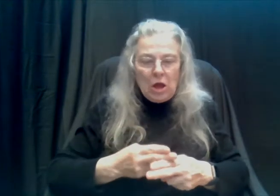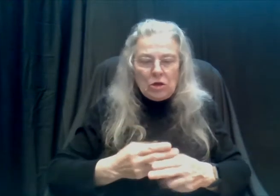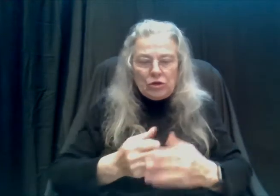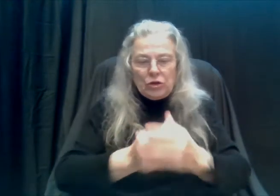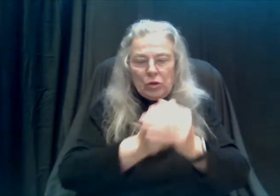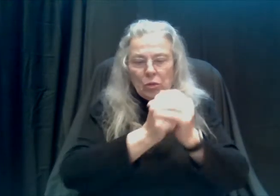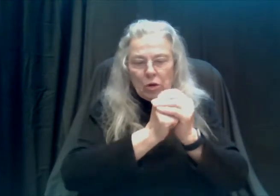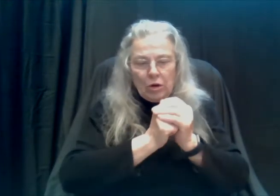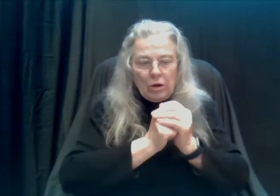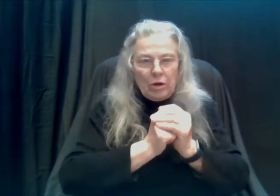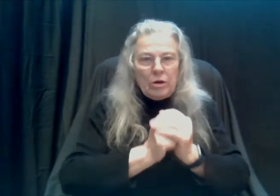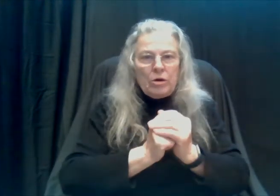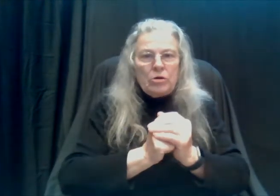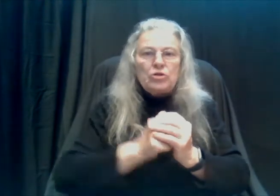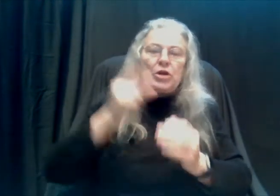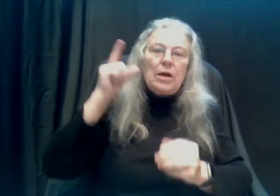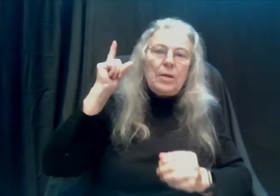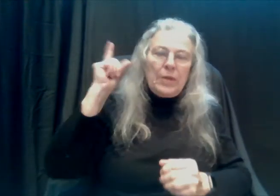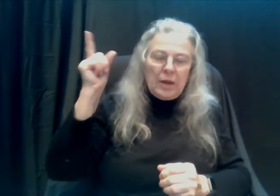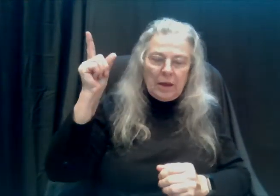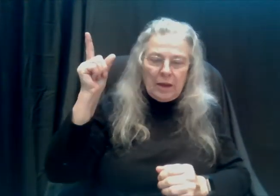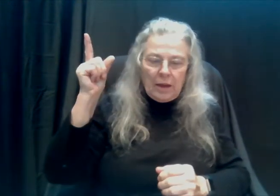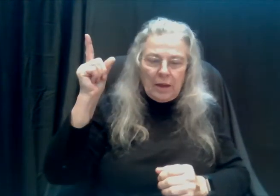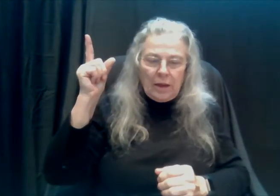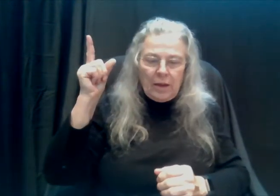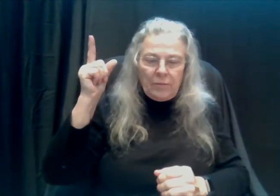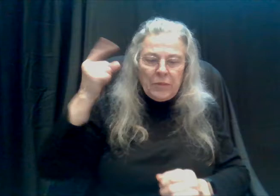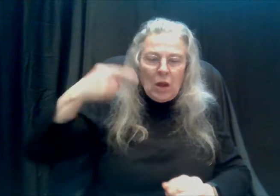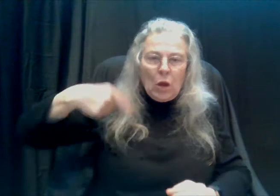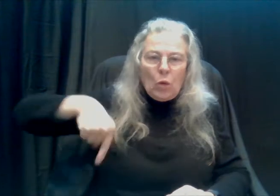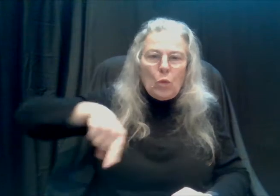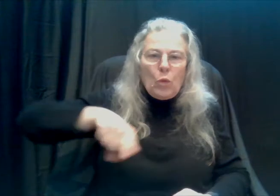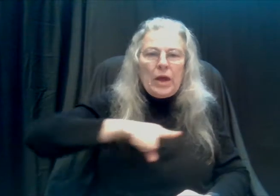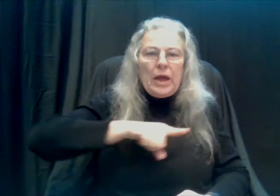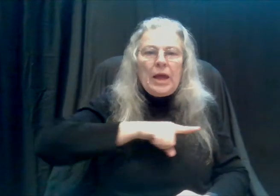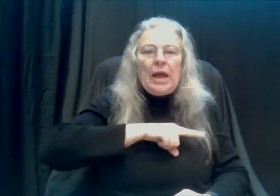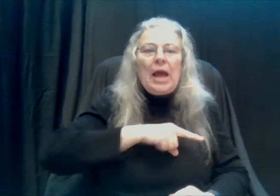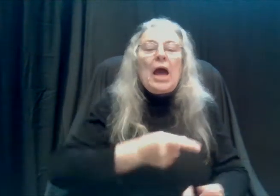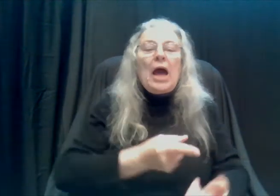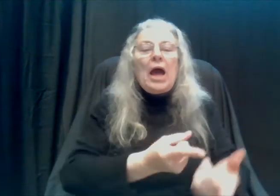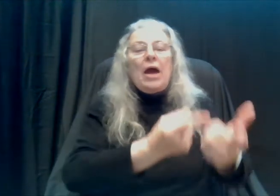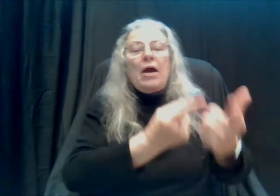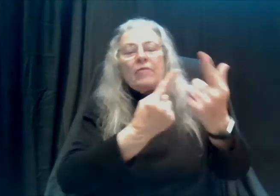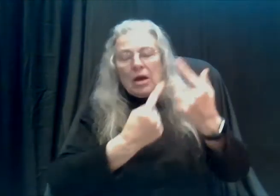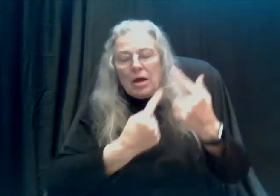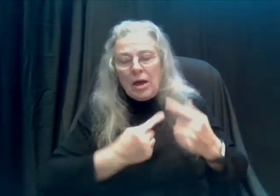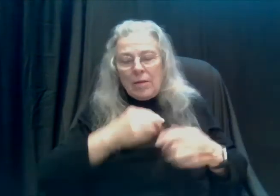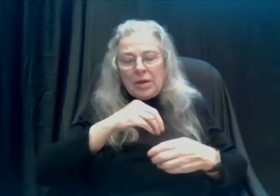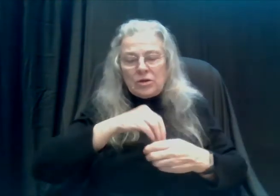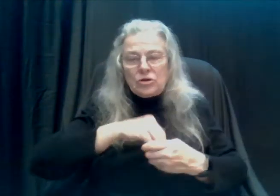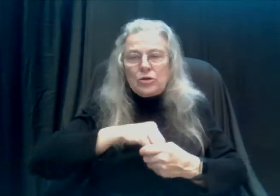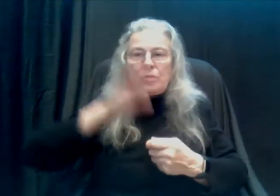to worship him. We have come into